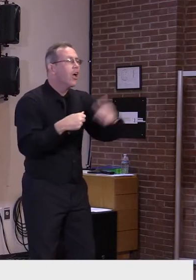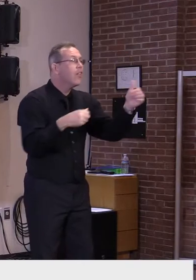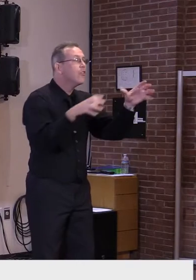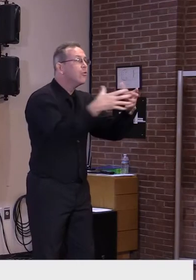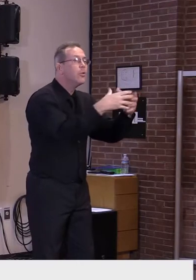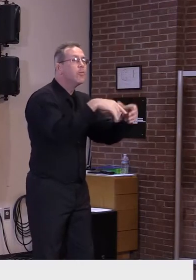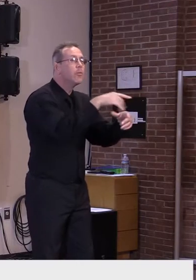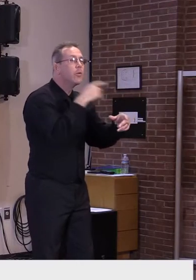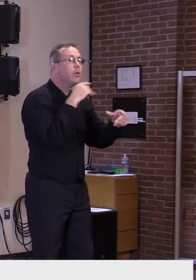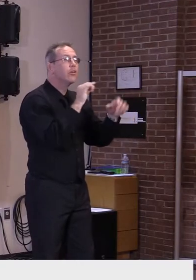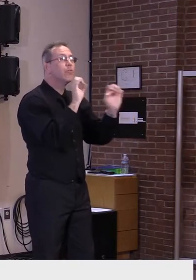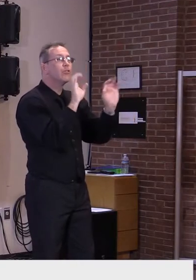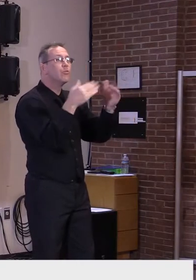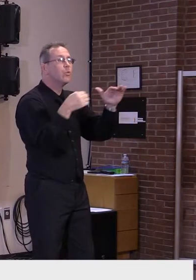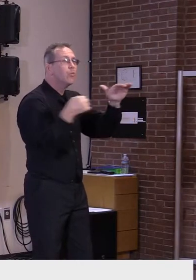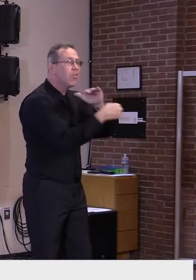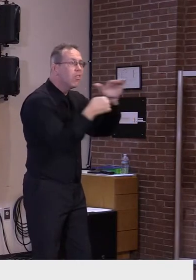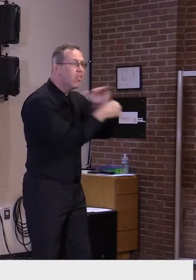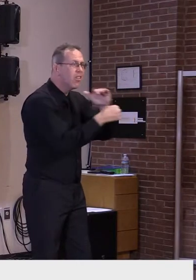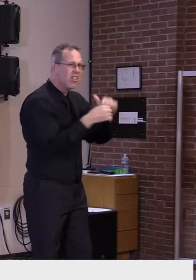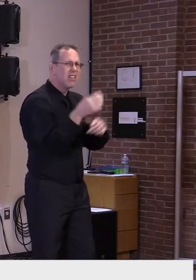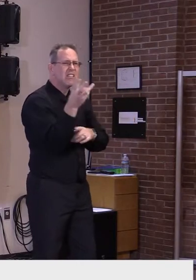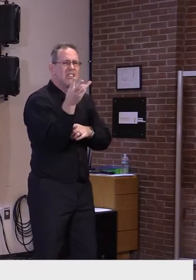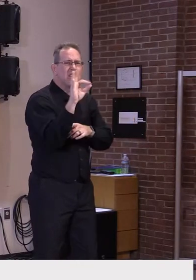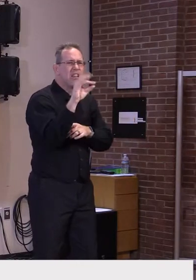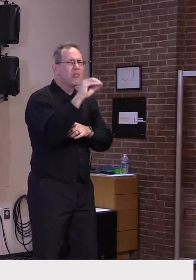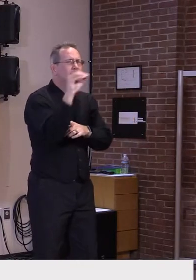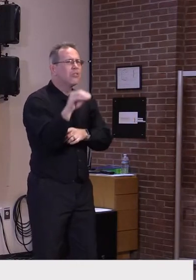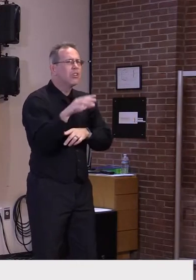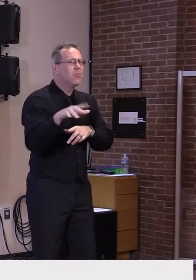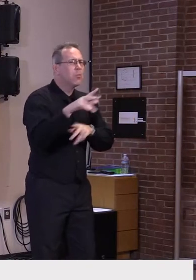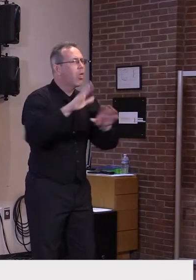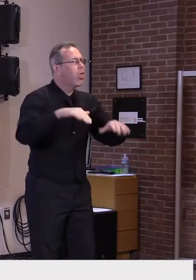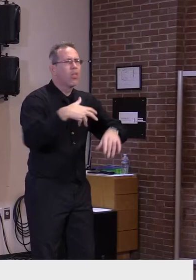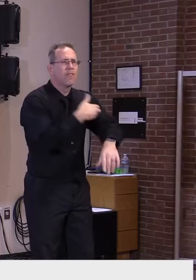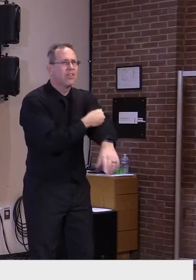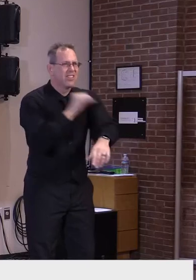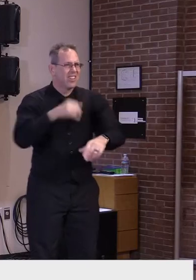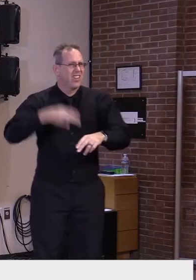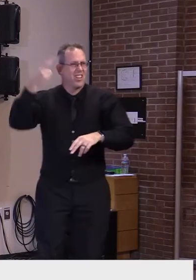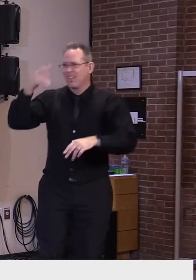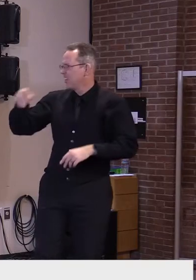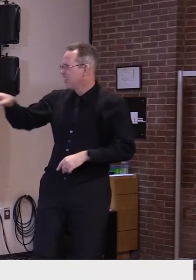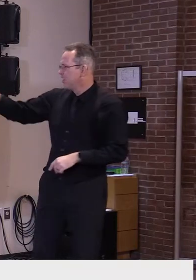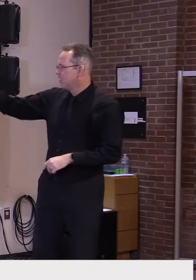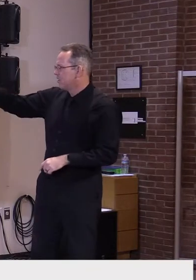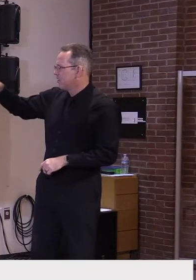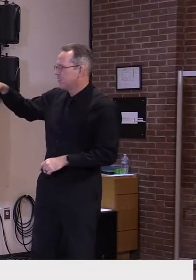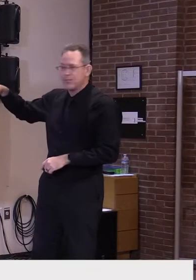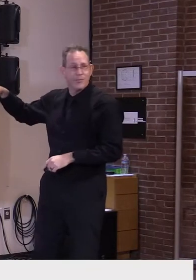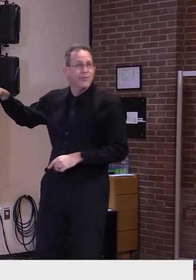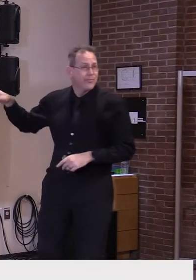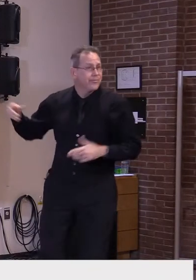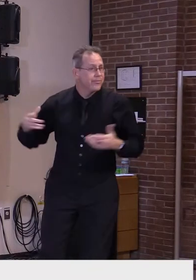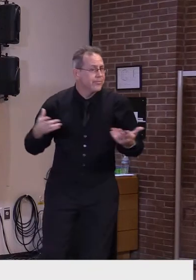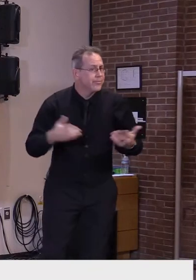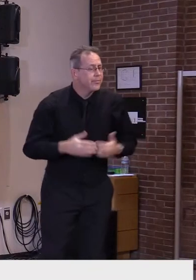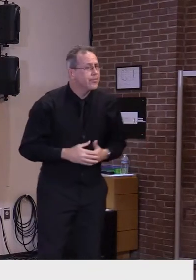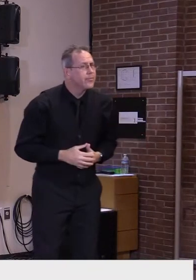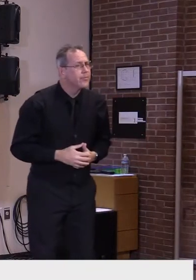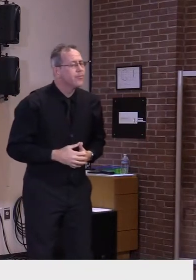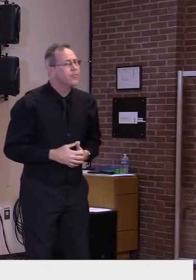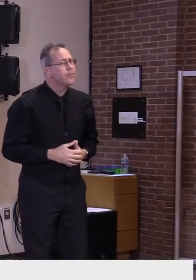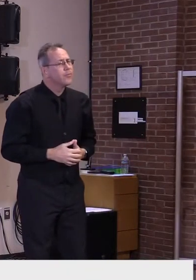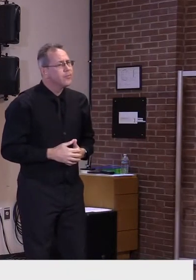in the ICU are not fully vaccinated. We're also seeing that those who are fully vaccinated are spending less time in